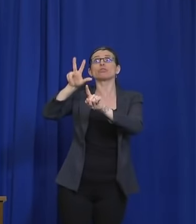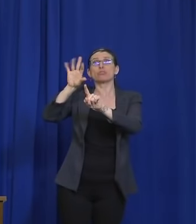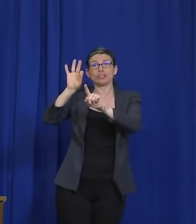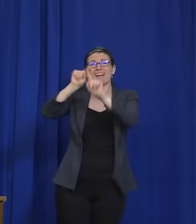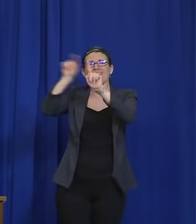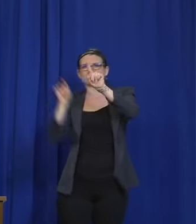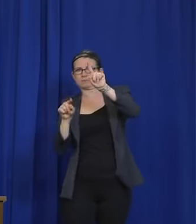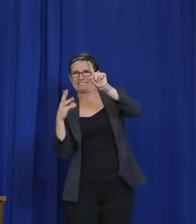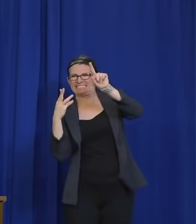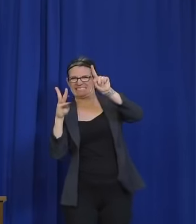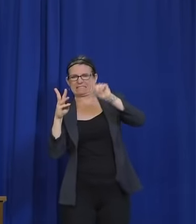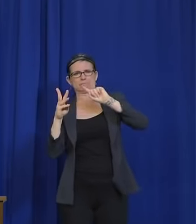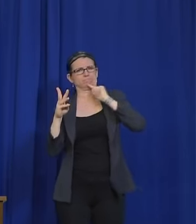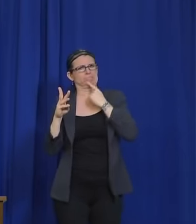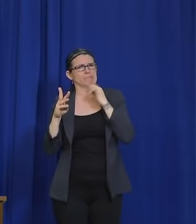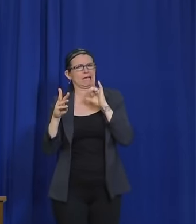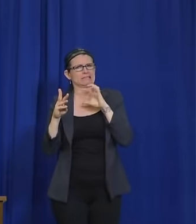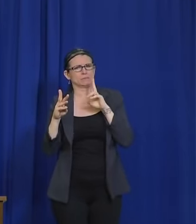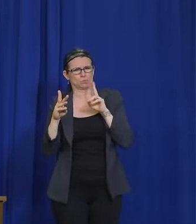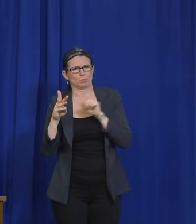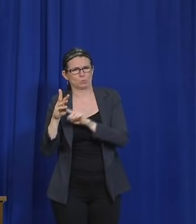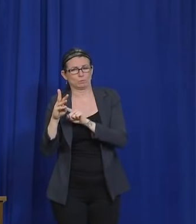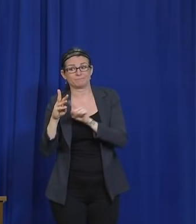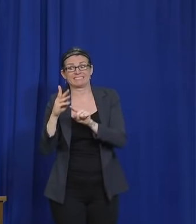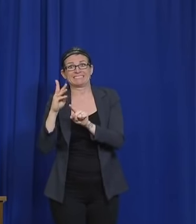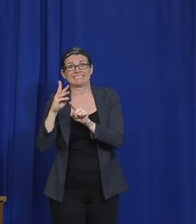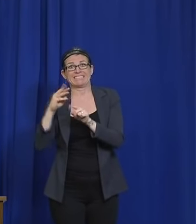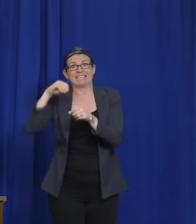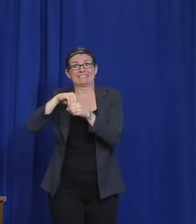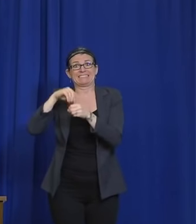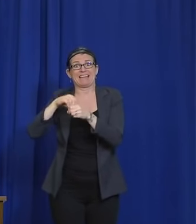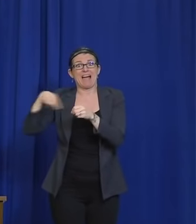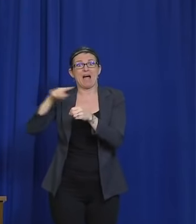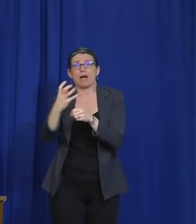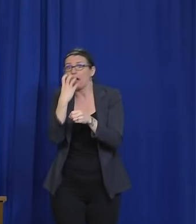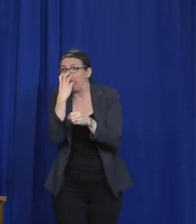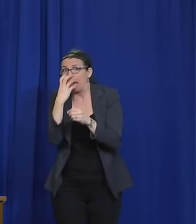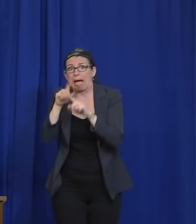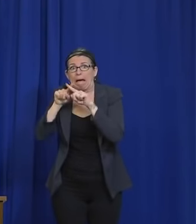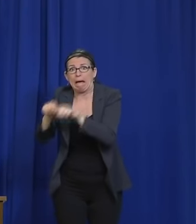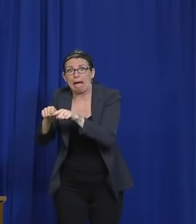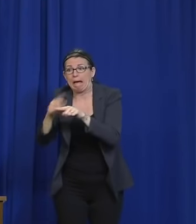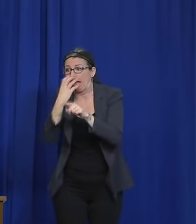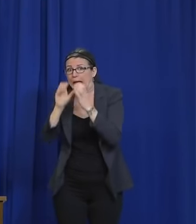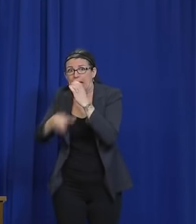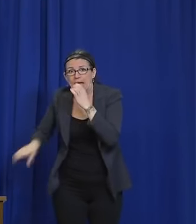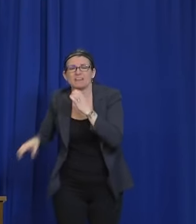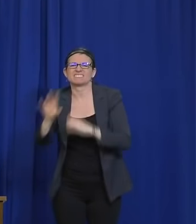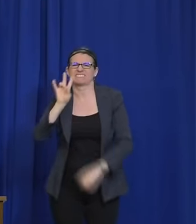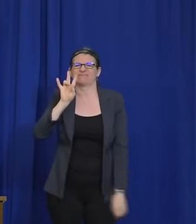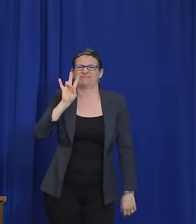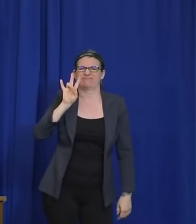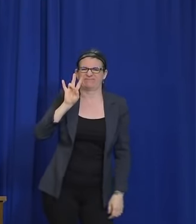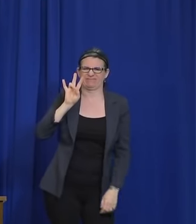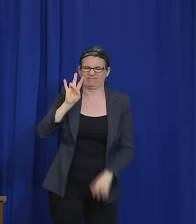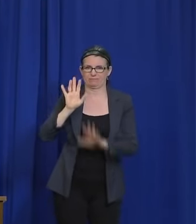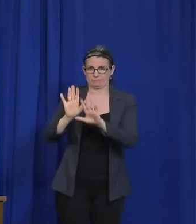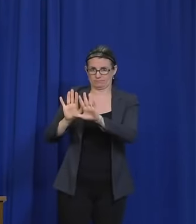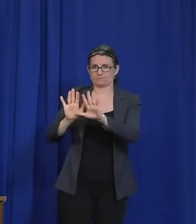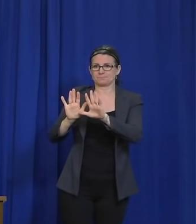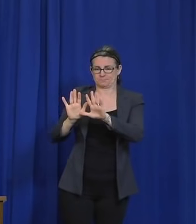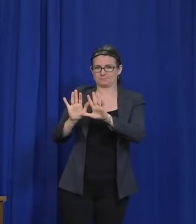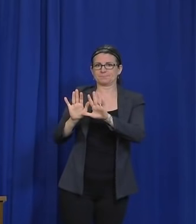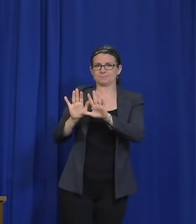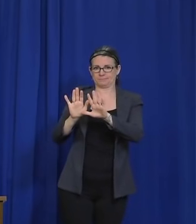on ventilators. In terms of our available capacity, as of today, there are 169